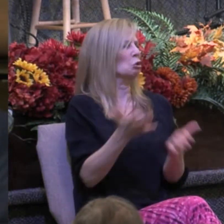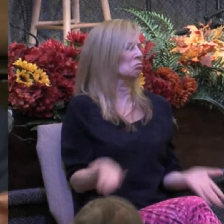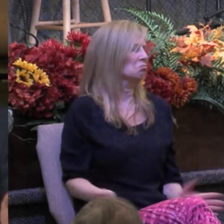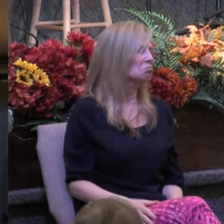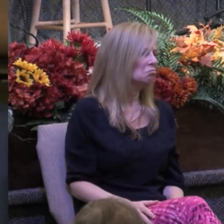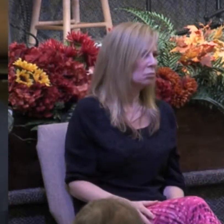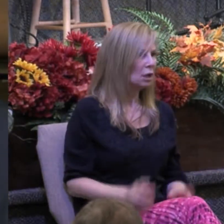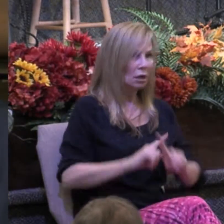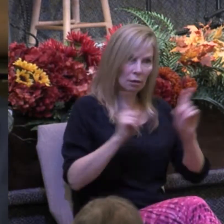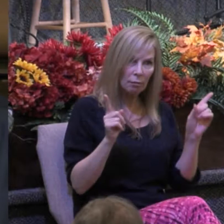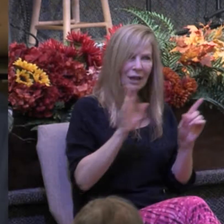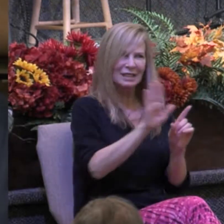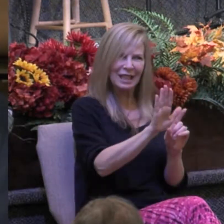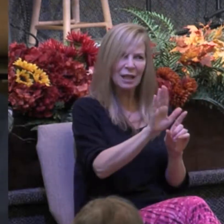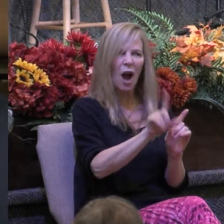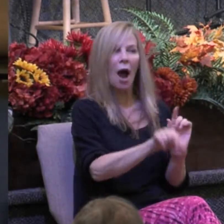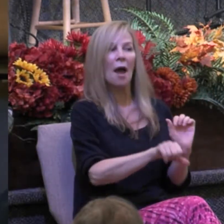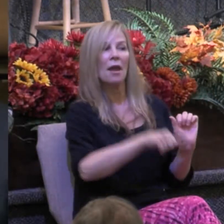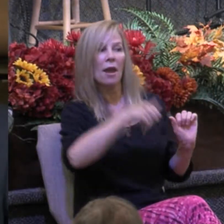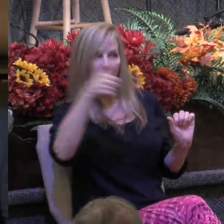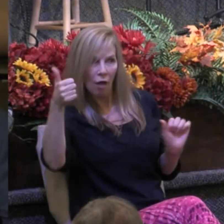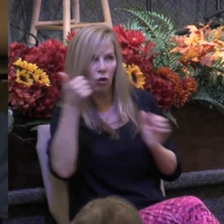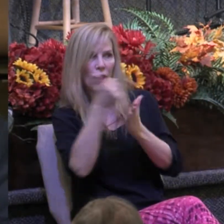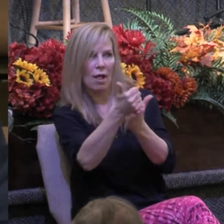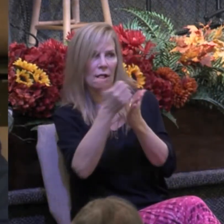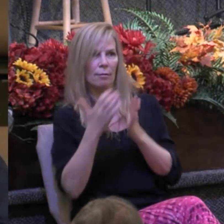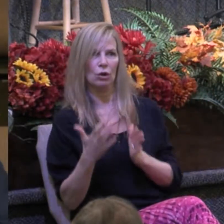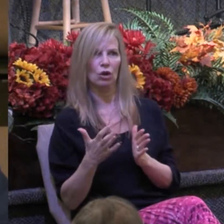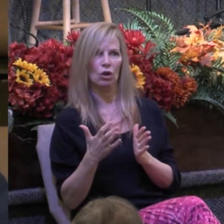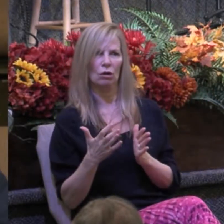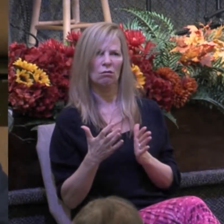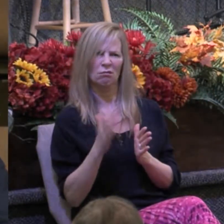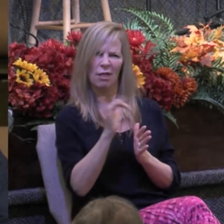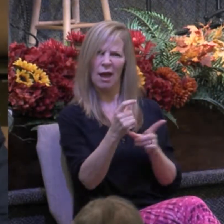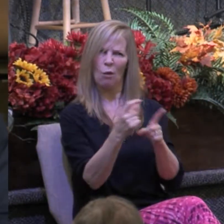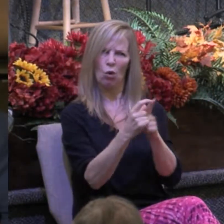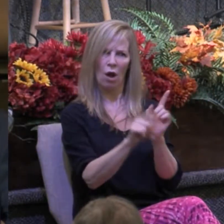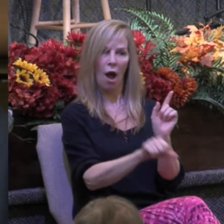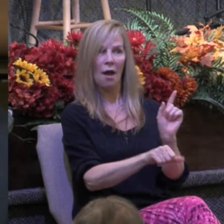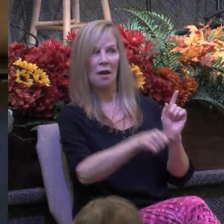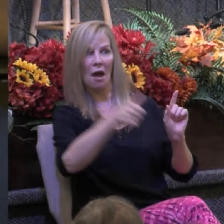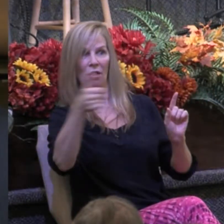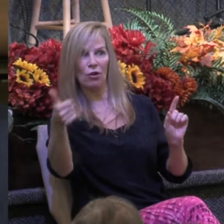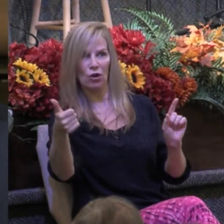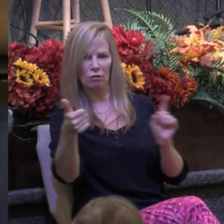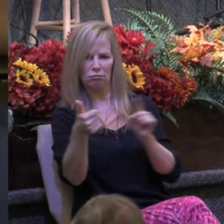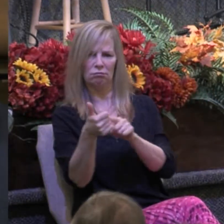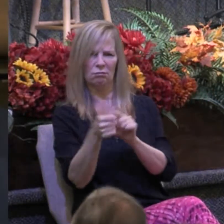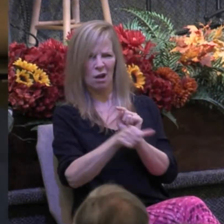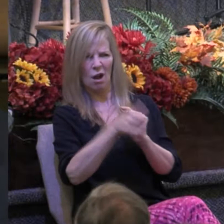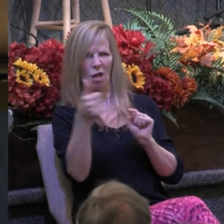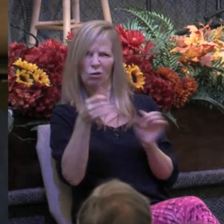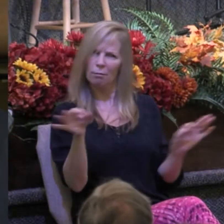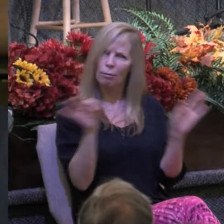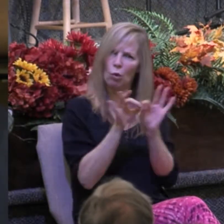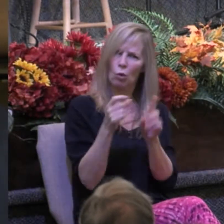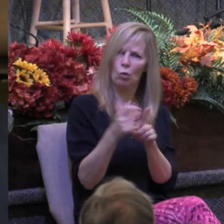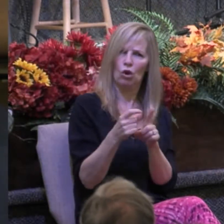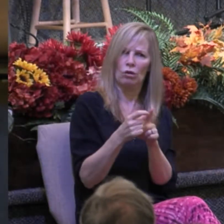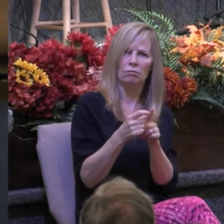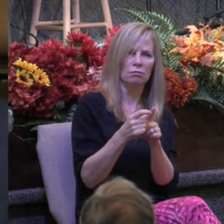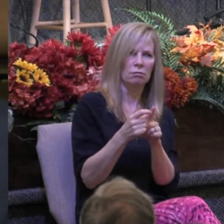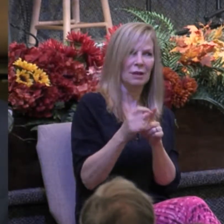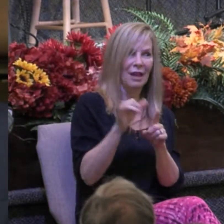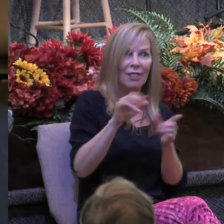but rather he said another helper. That's very significant because the word that Jesus used for